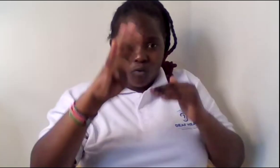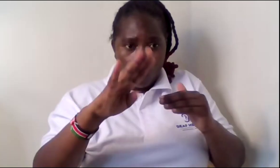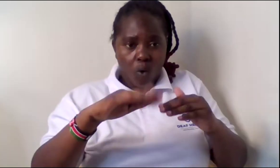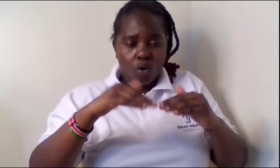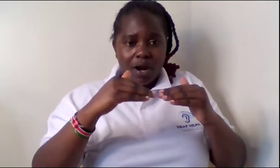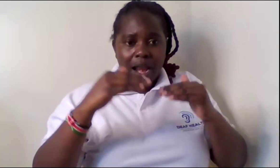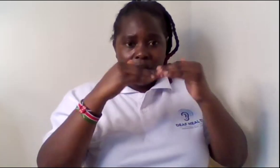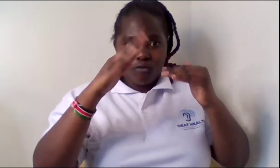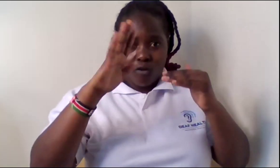screening.